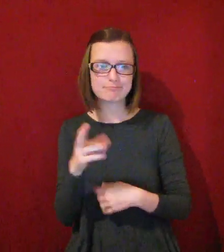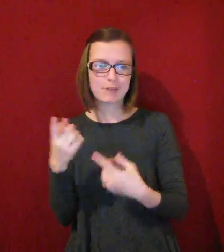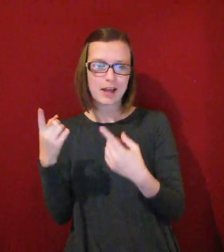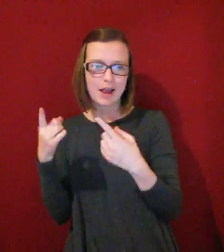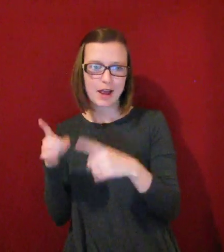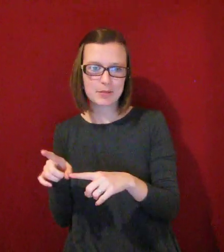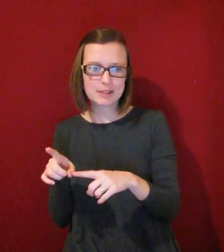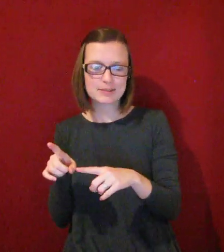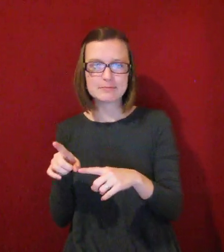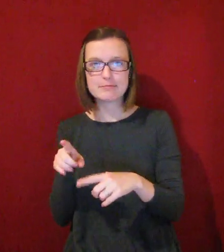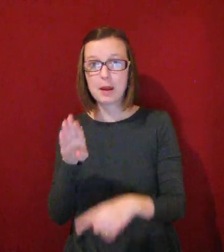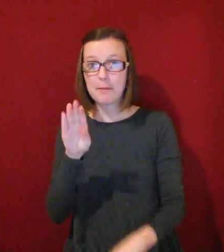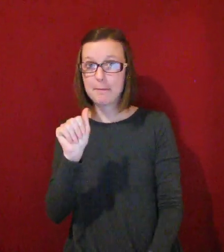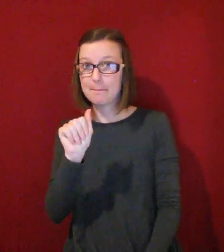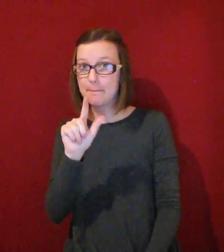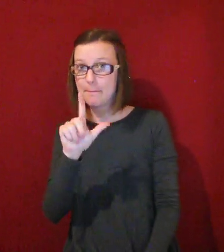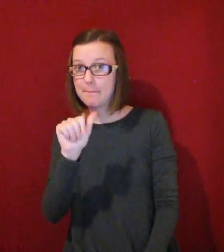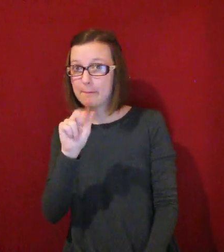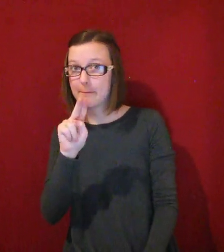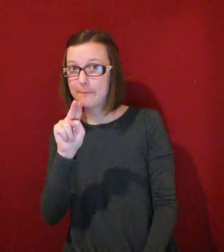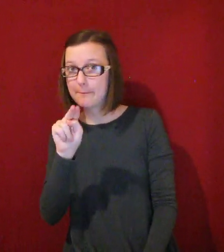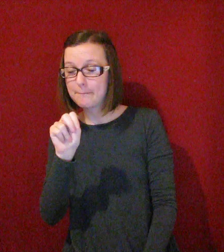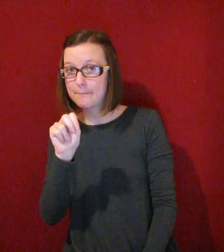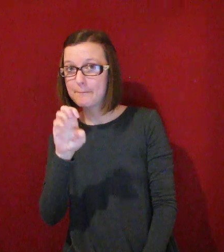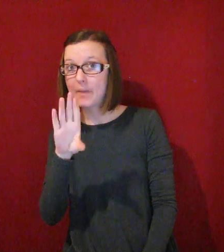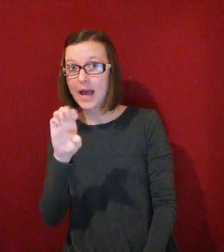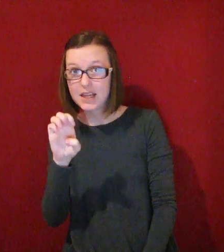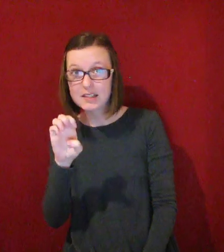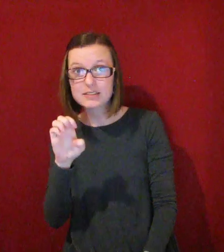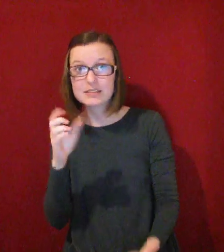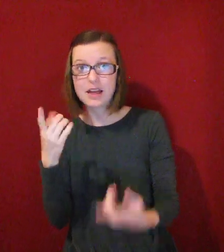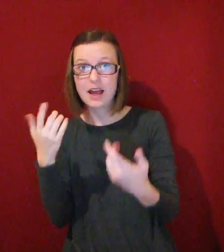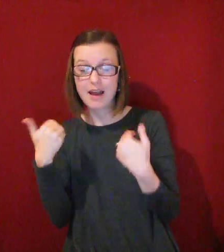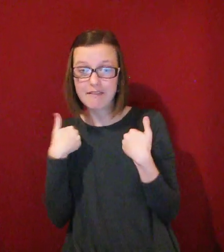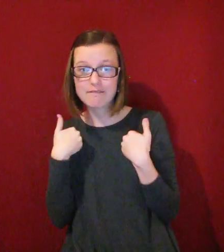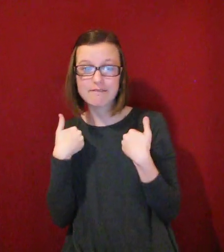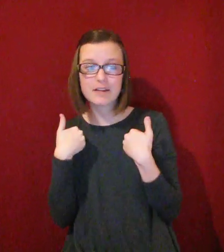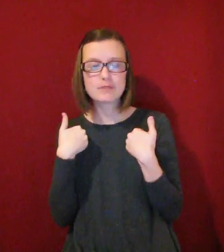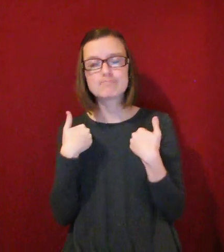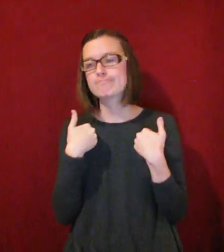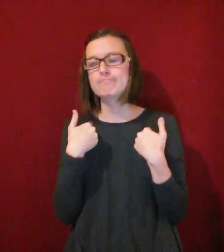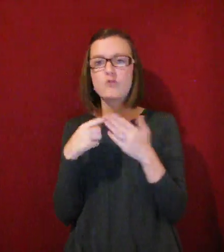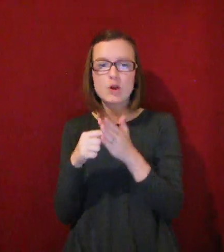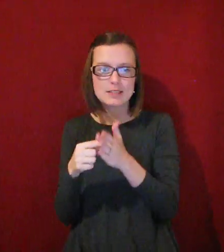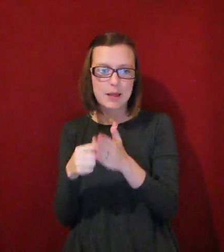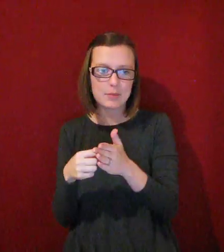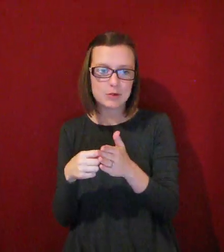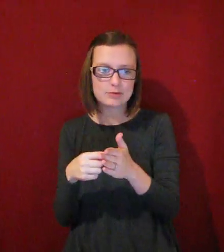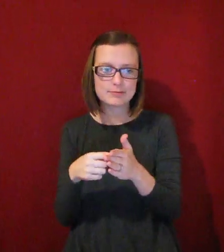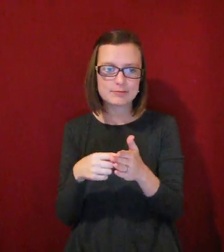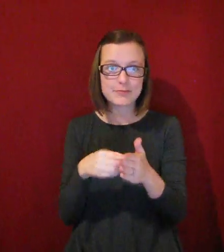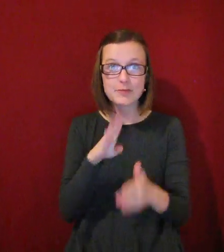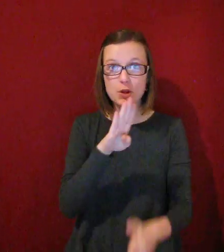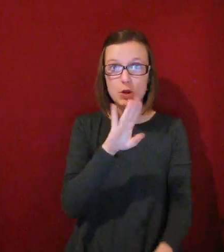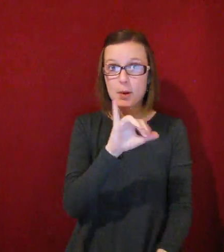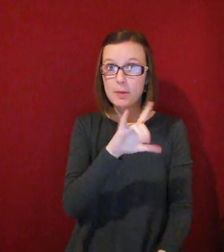balance. For instance, if your bill totals $70, but you only have $50